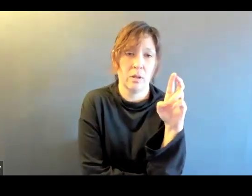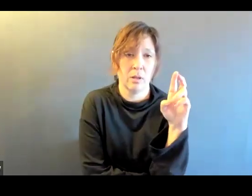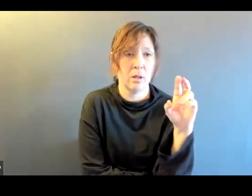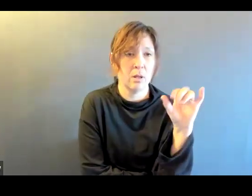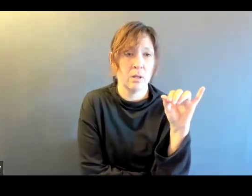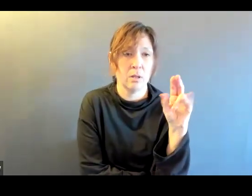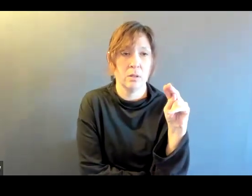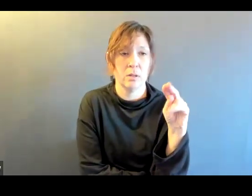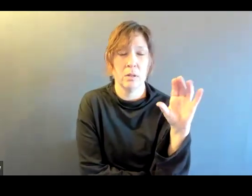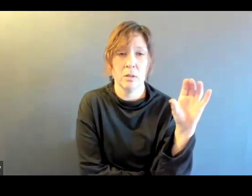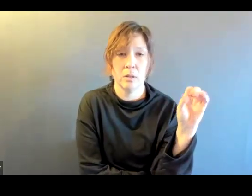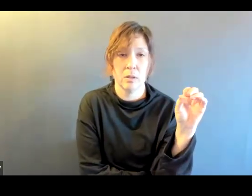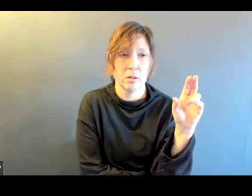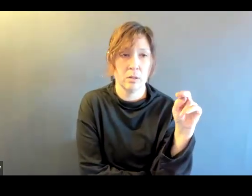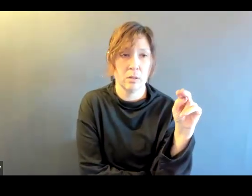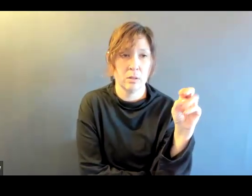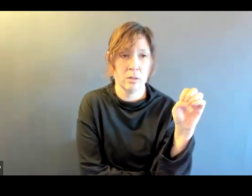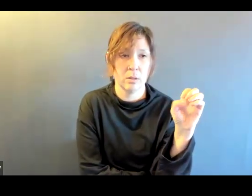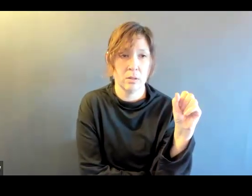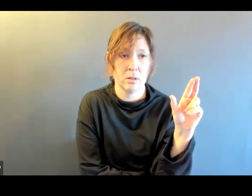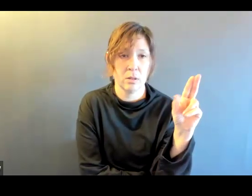Erin Konani.